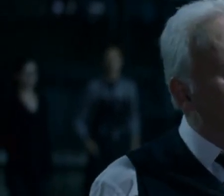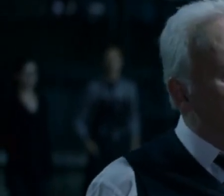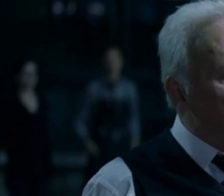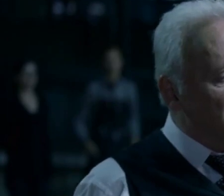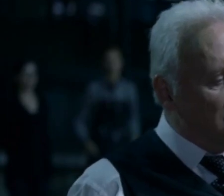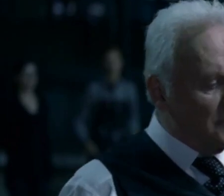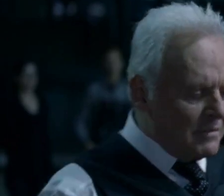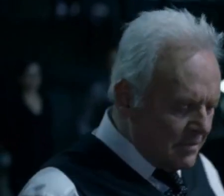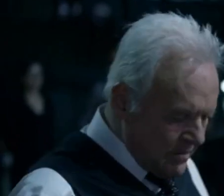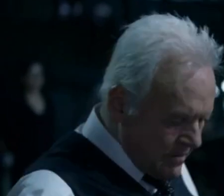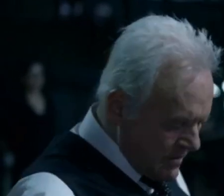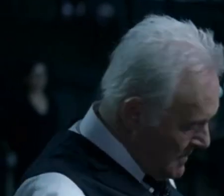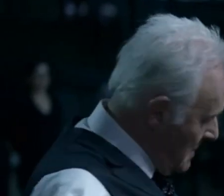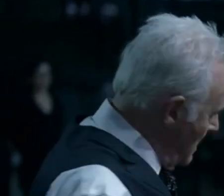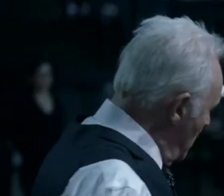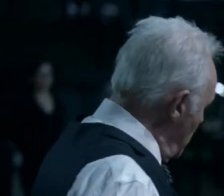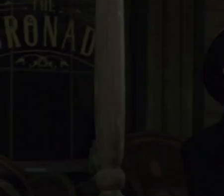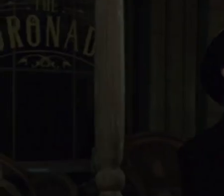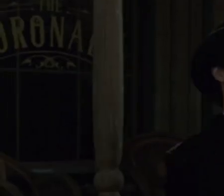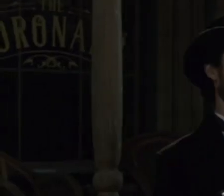the details.